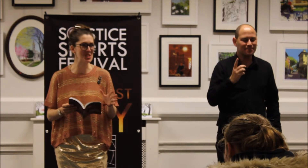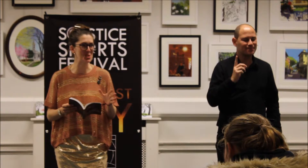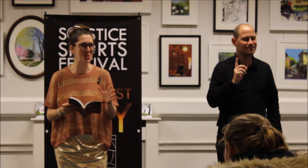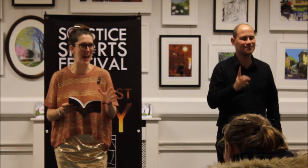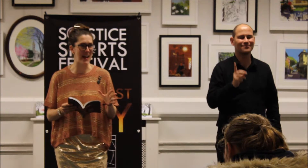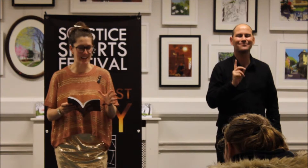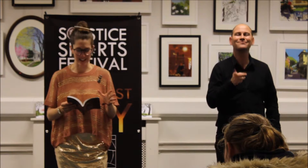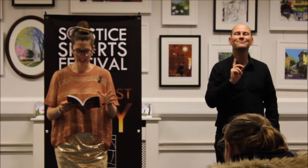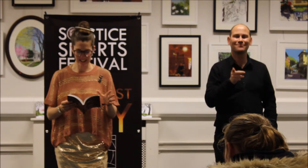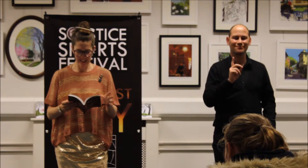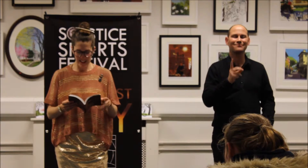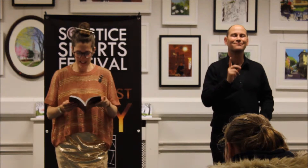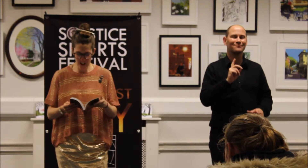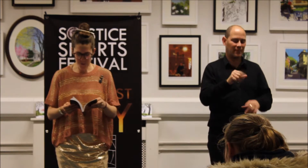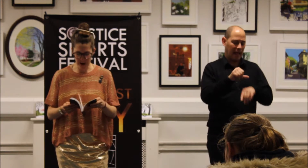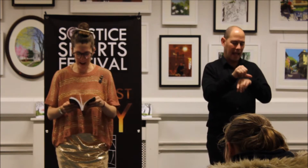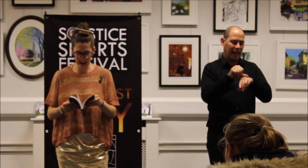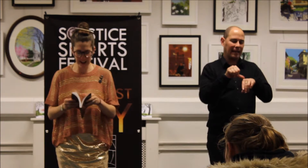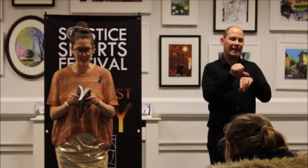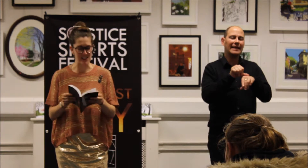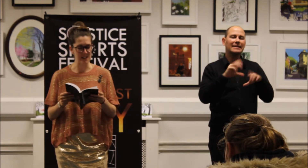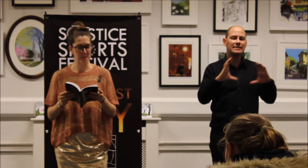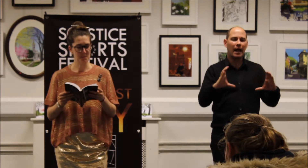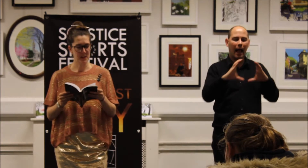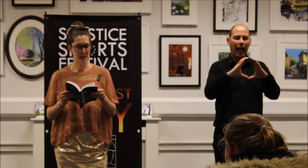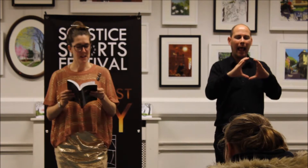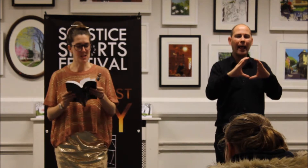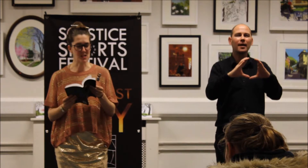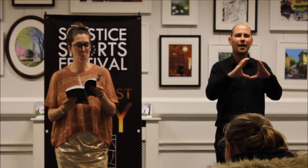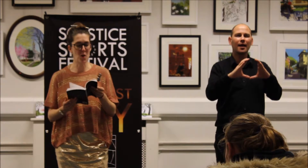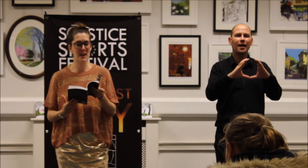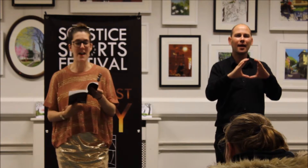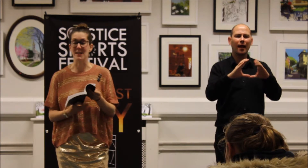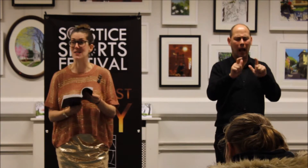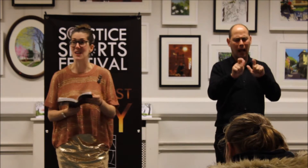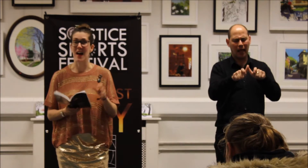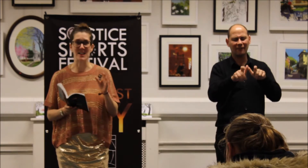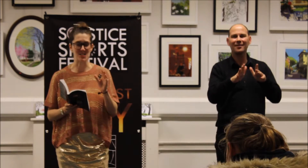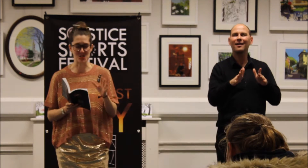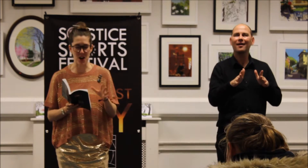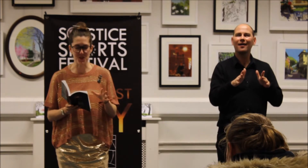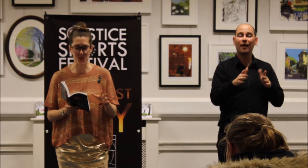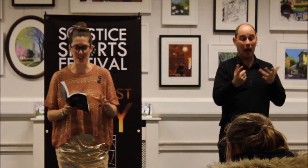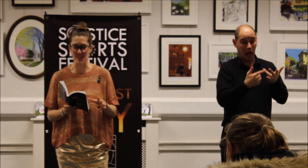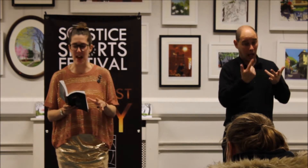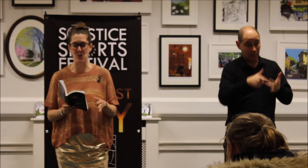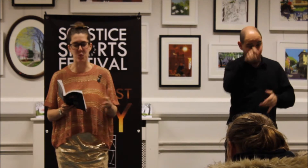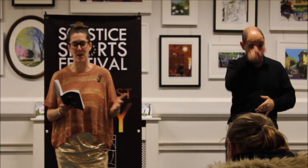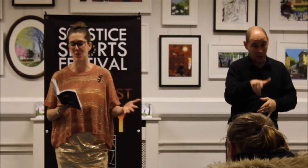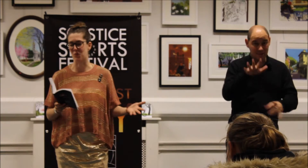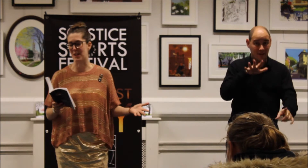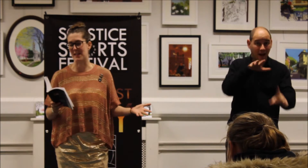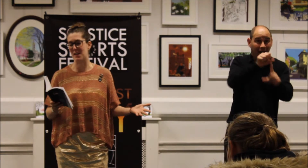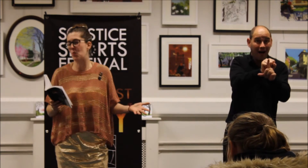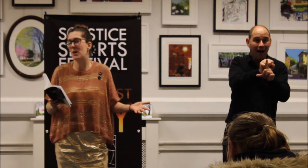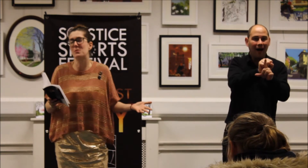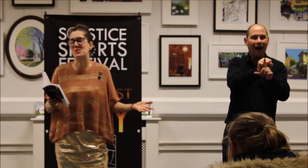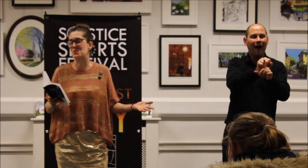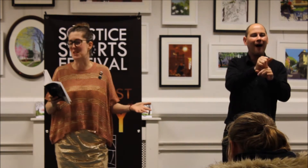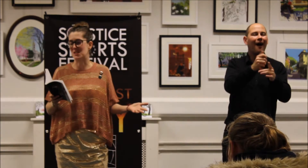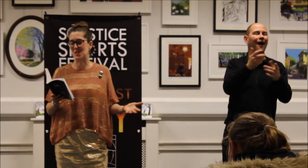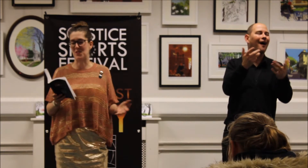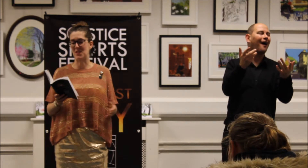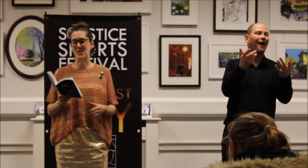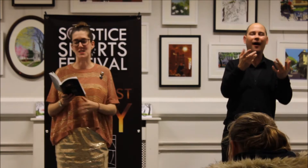an Easter egg left behind. Someone else had discovered this, and, well, really, what